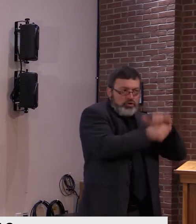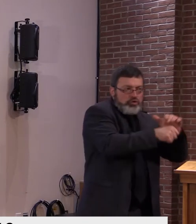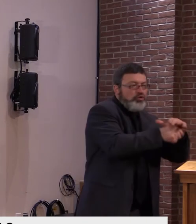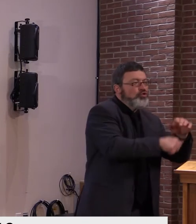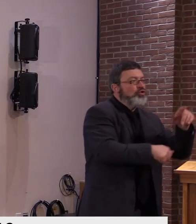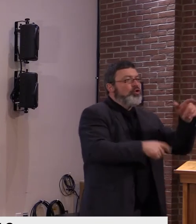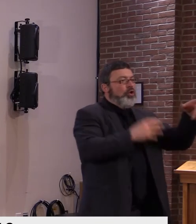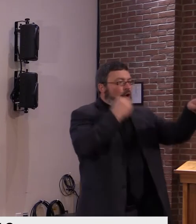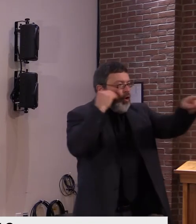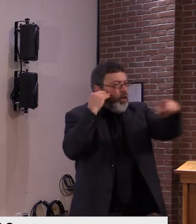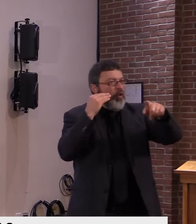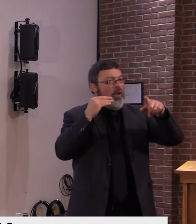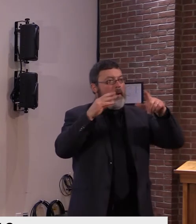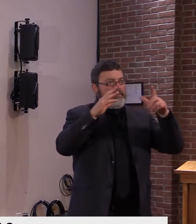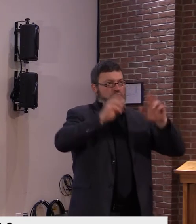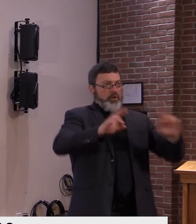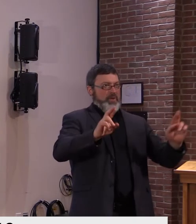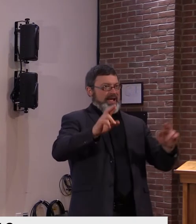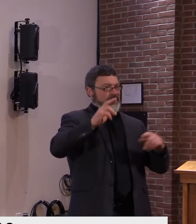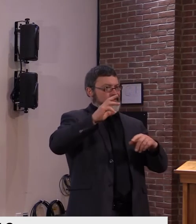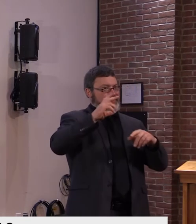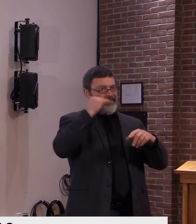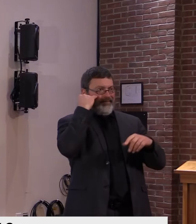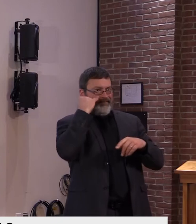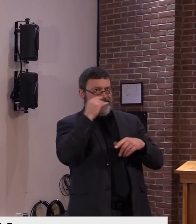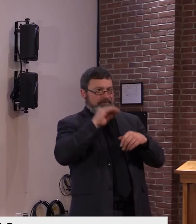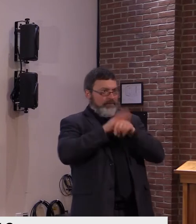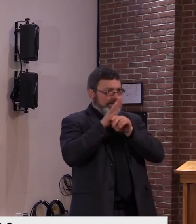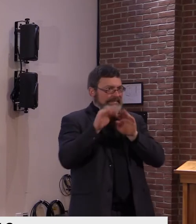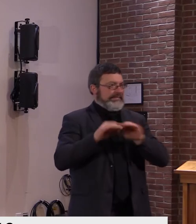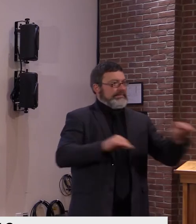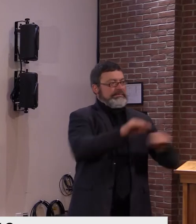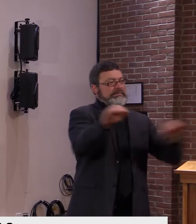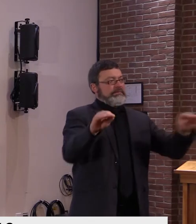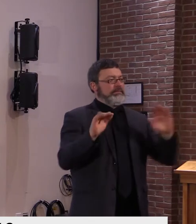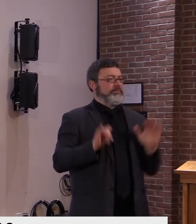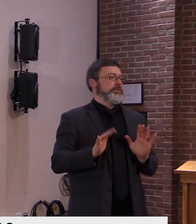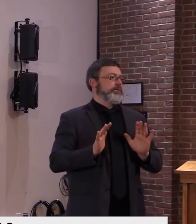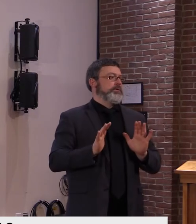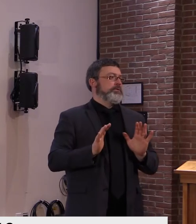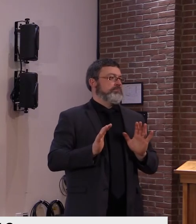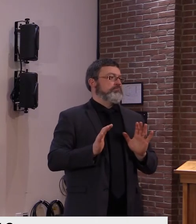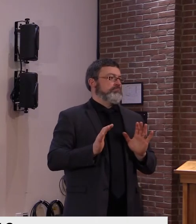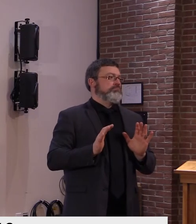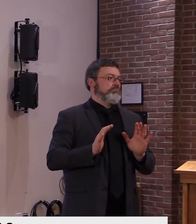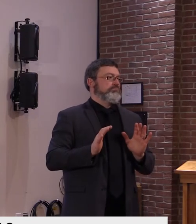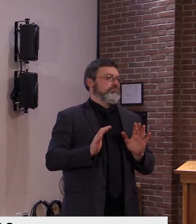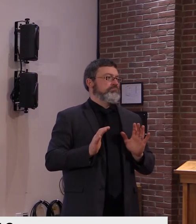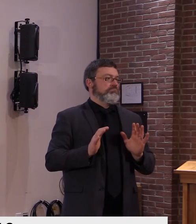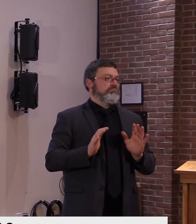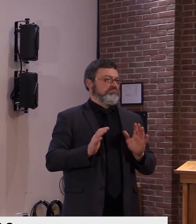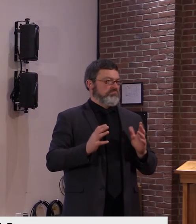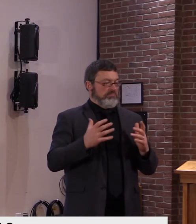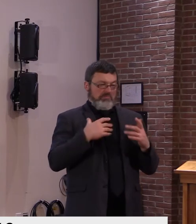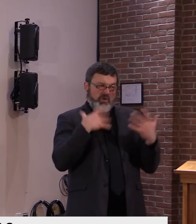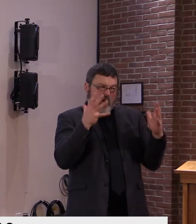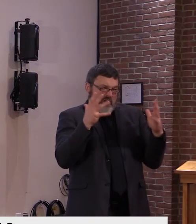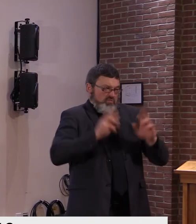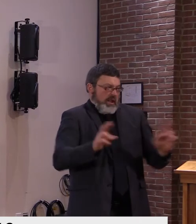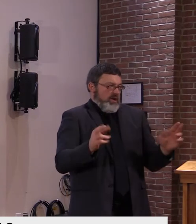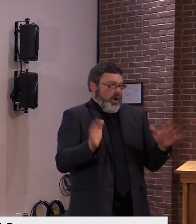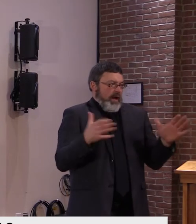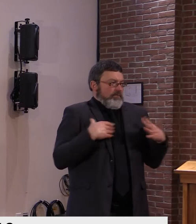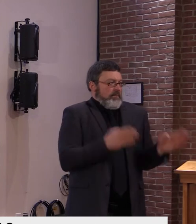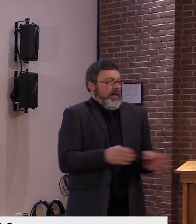cases that are in our motel hotel voucher system,